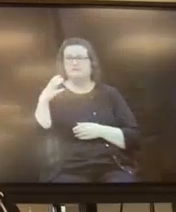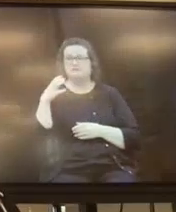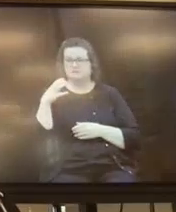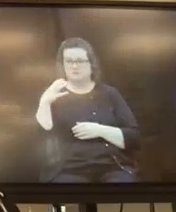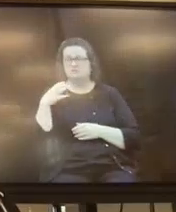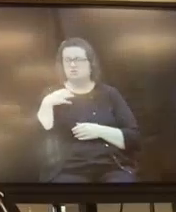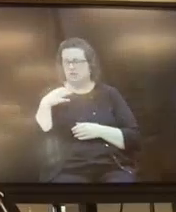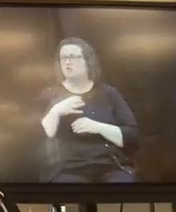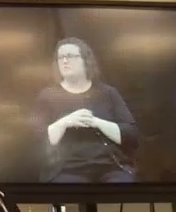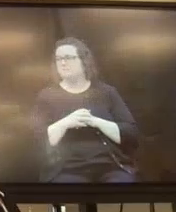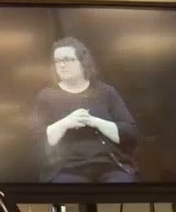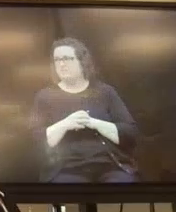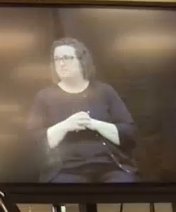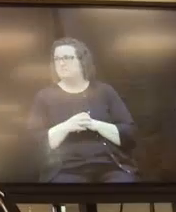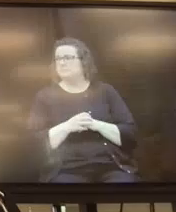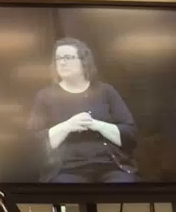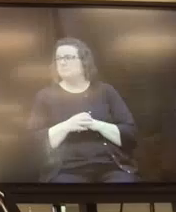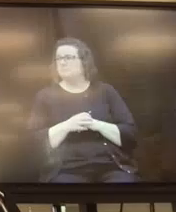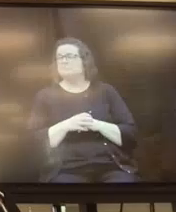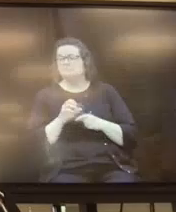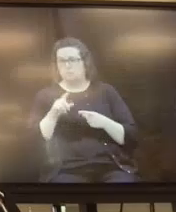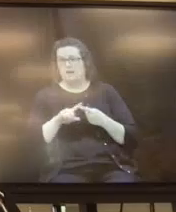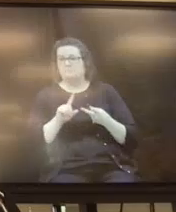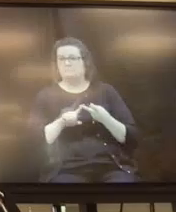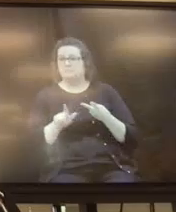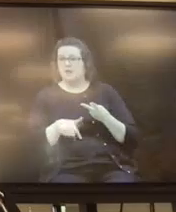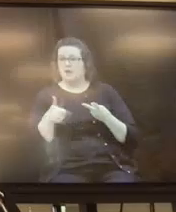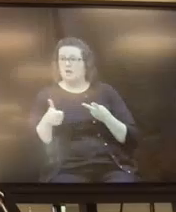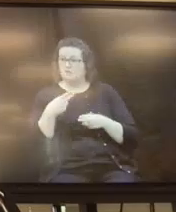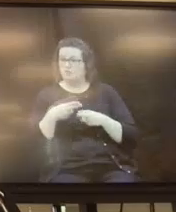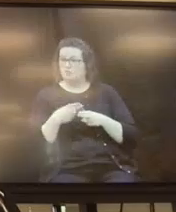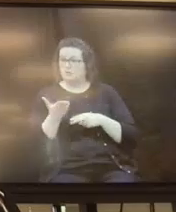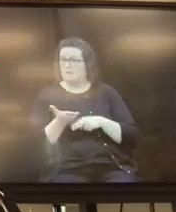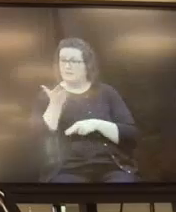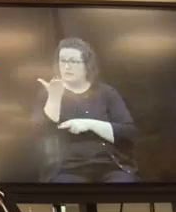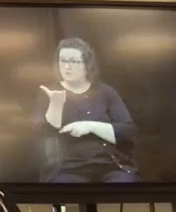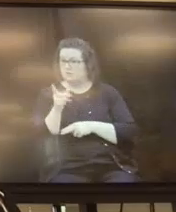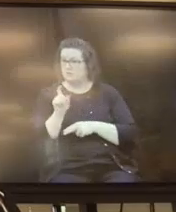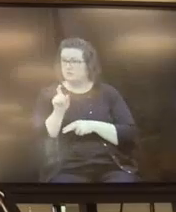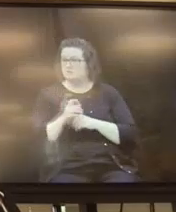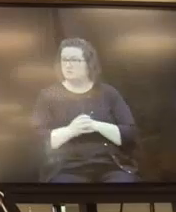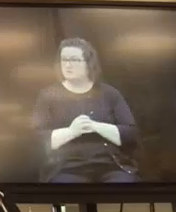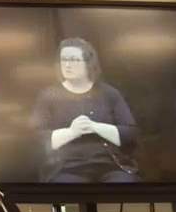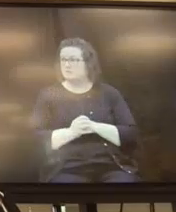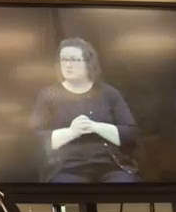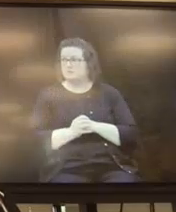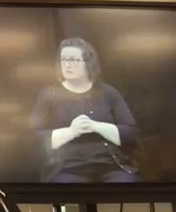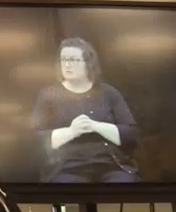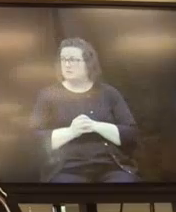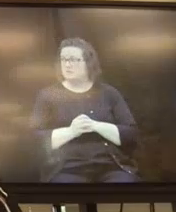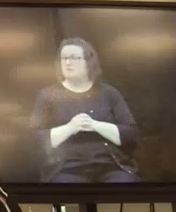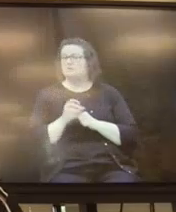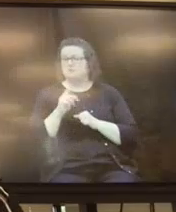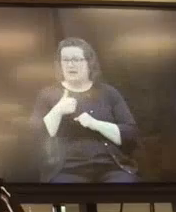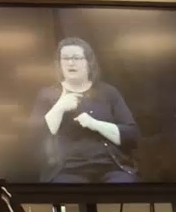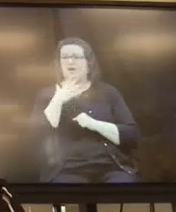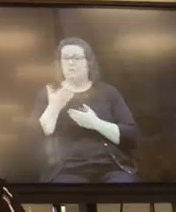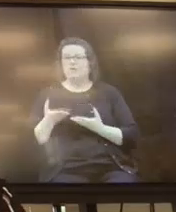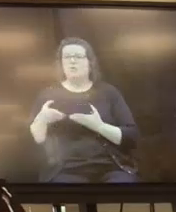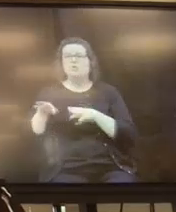vice chair of the board. Are there other nominations? And I will close the floor